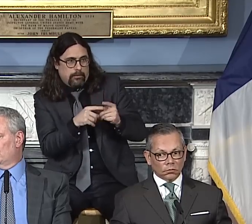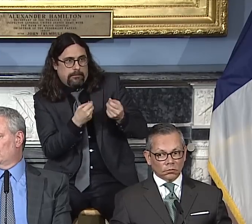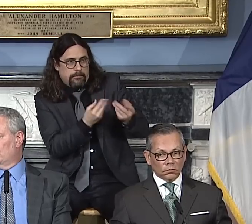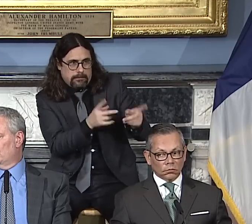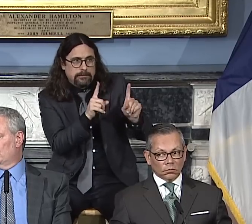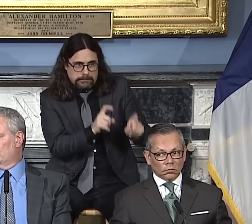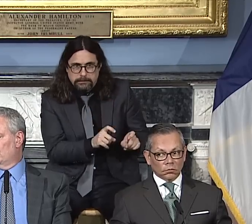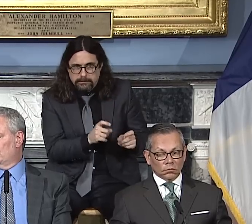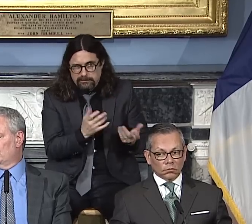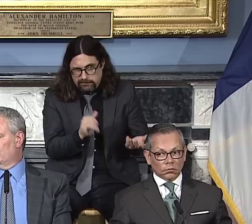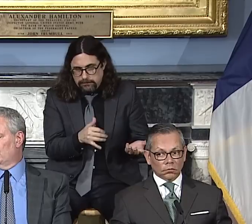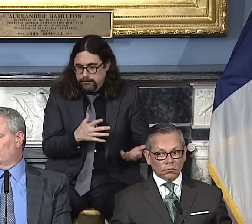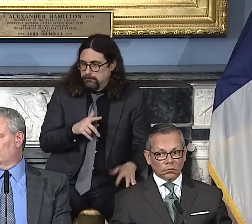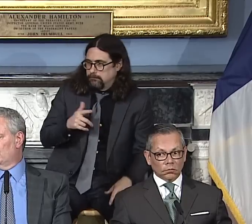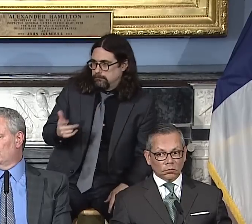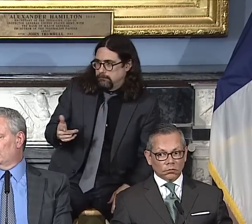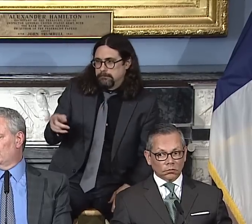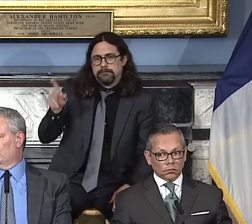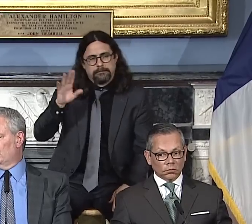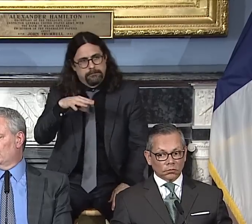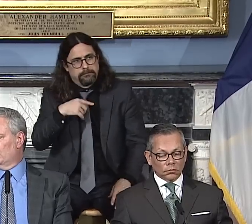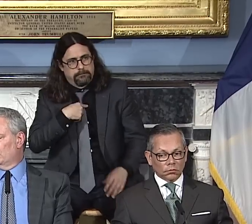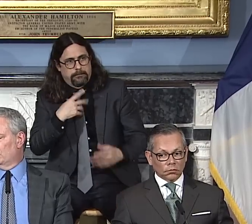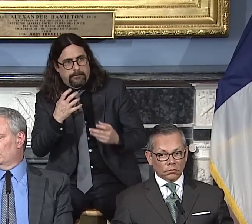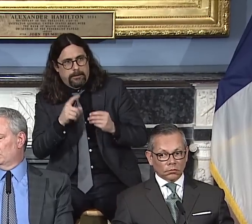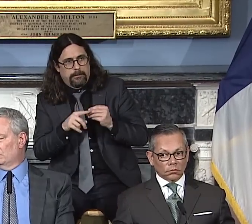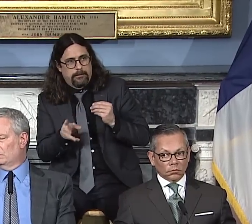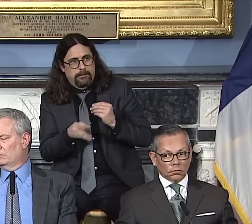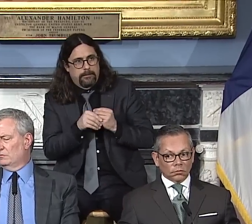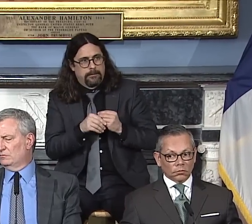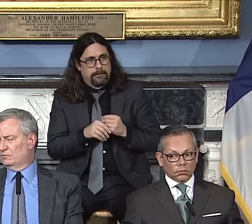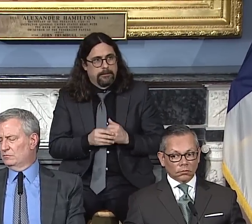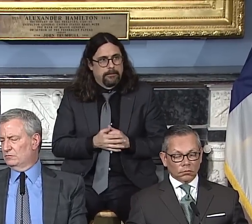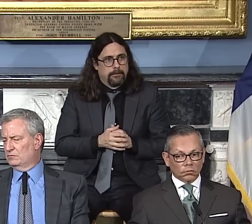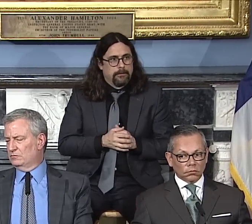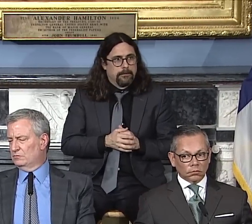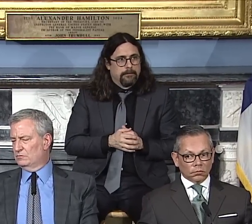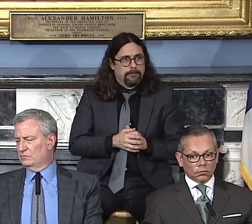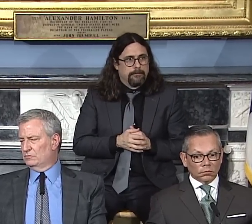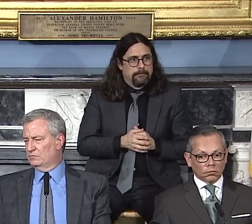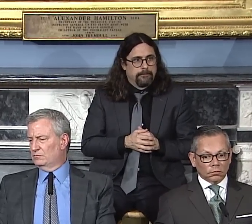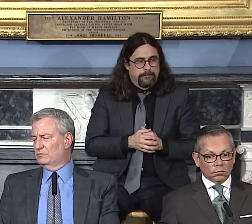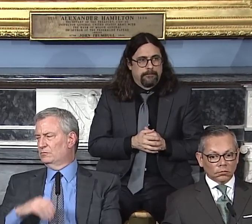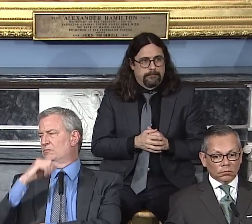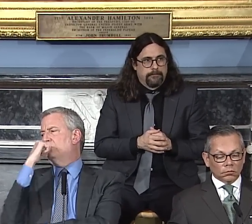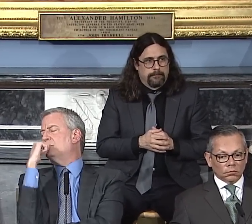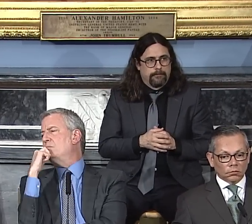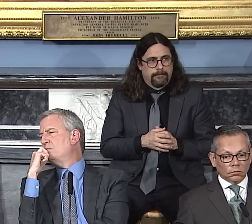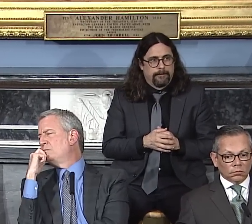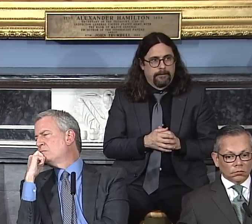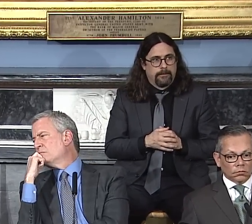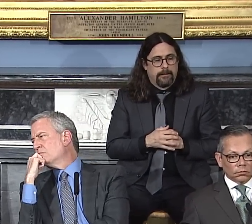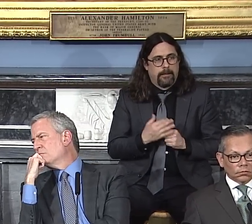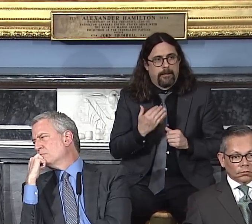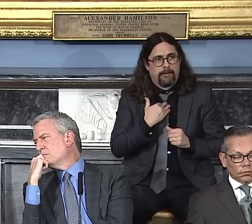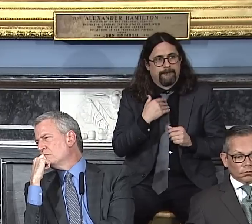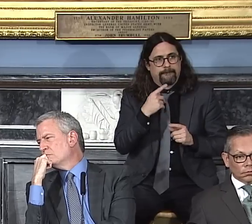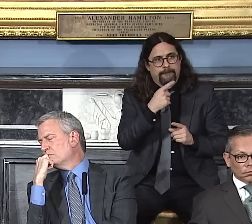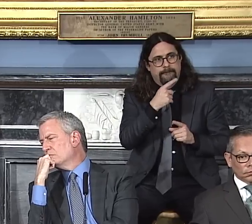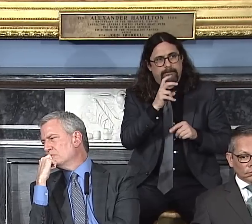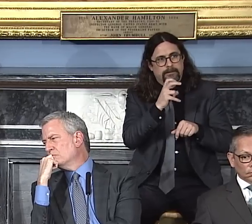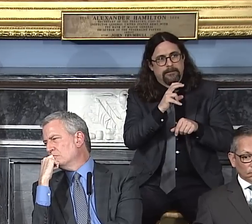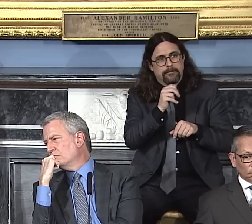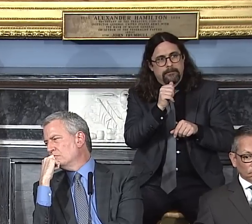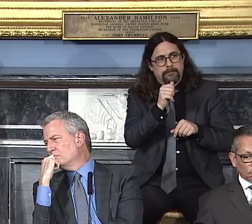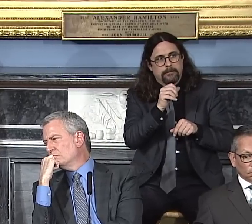through hospitals, through ambulatory facilities like CityMD, the public health lab is